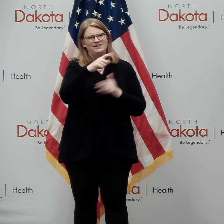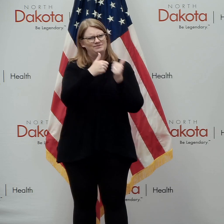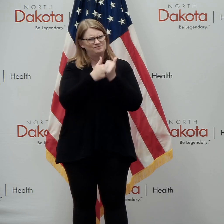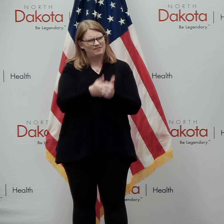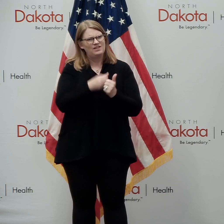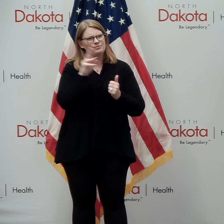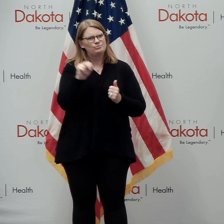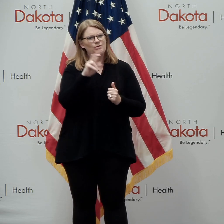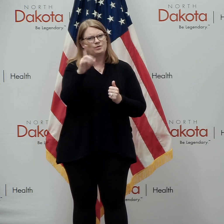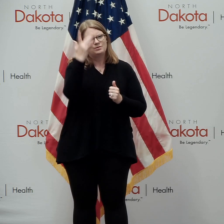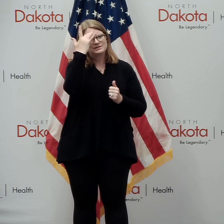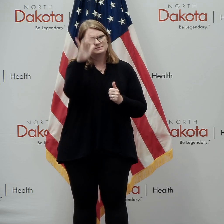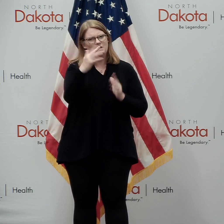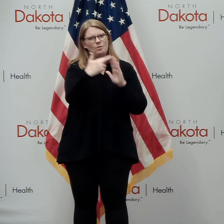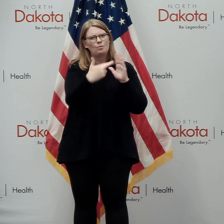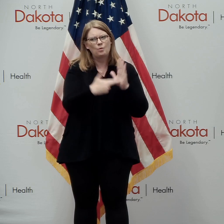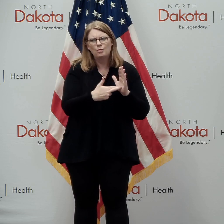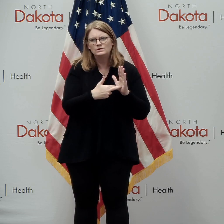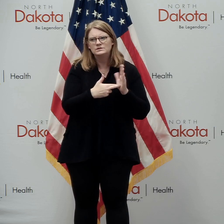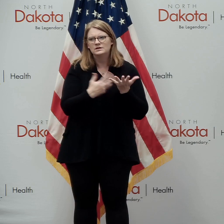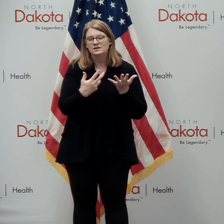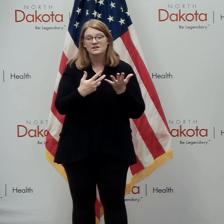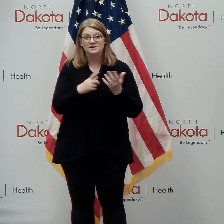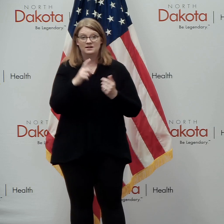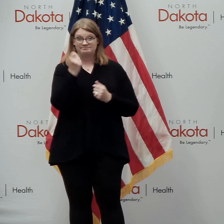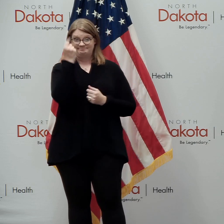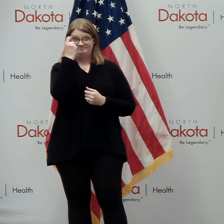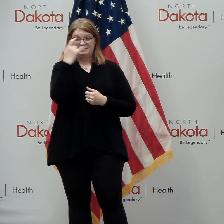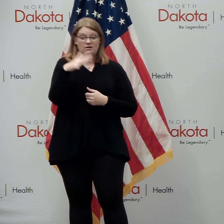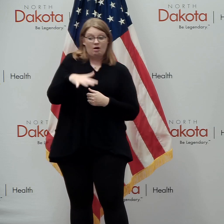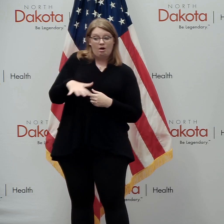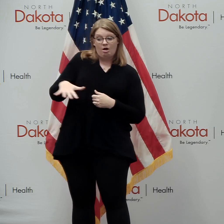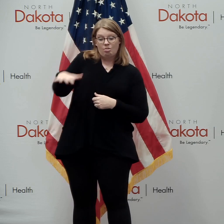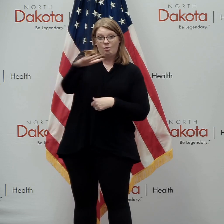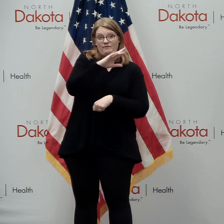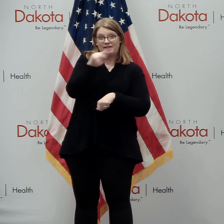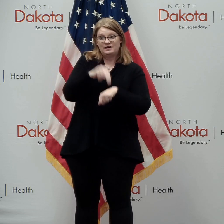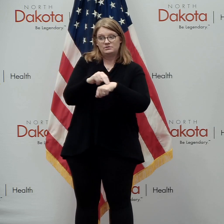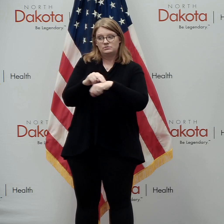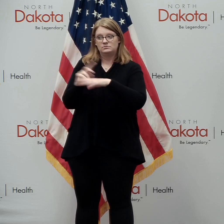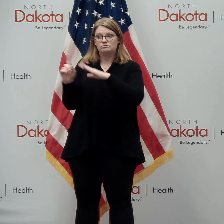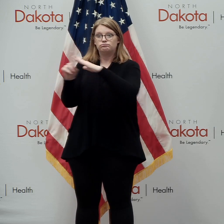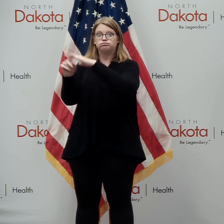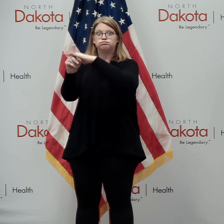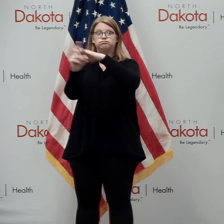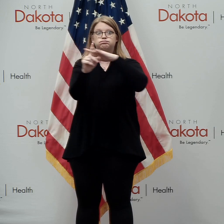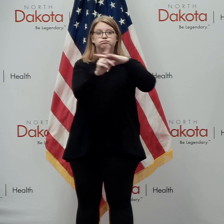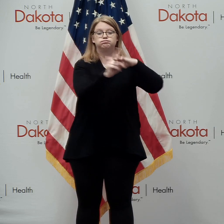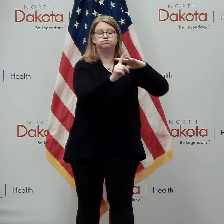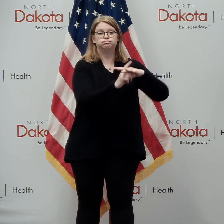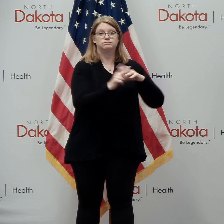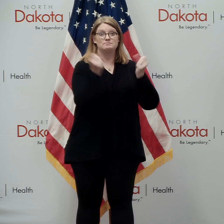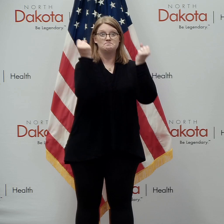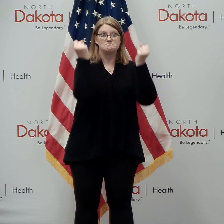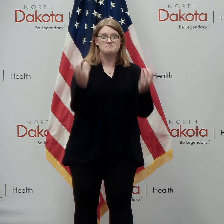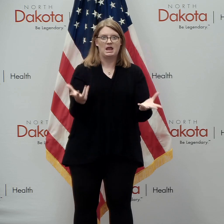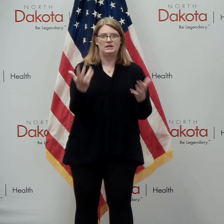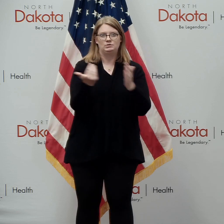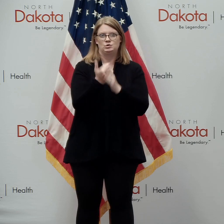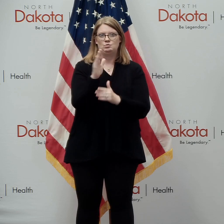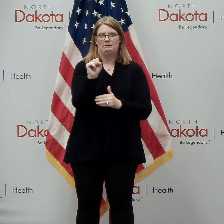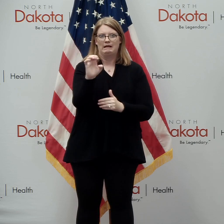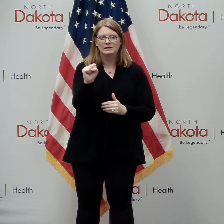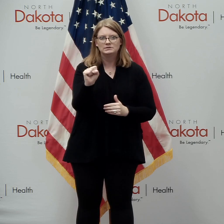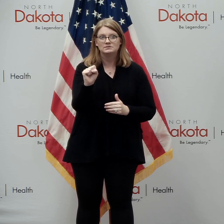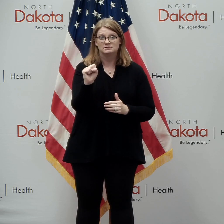help us avoid. We did see spikes around the nation and some in North Dakota following holiday weekends when we gather in